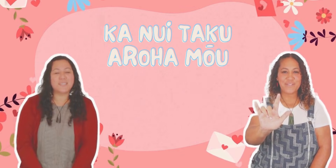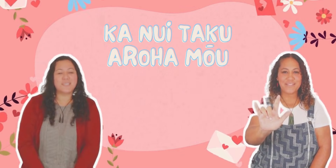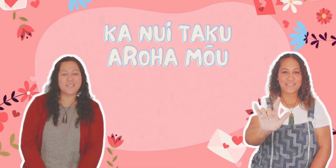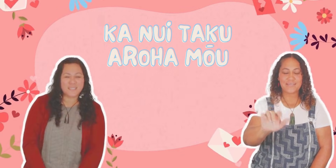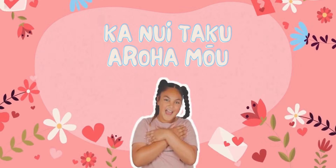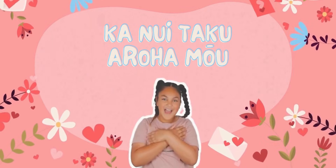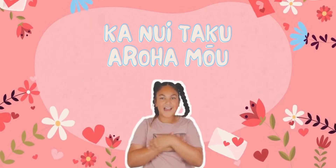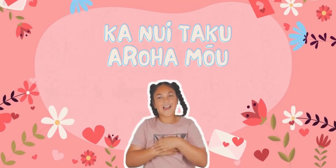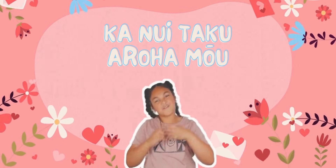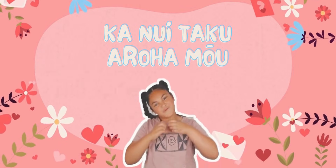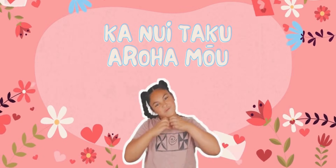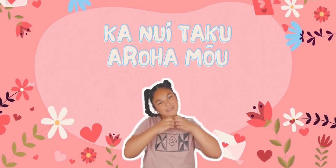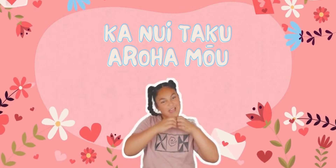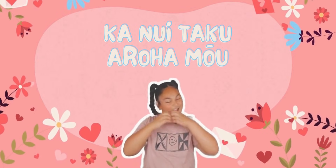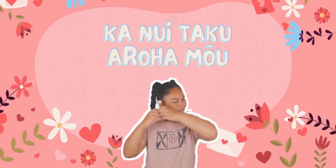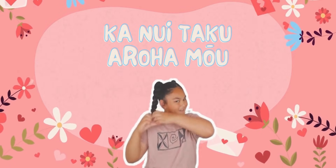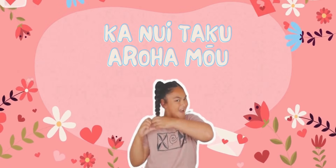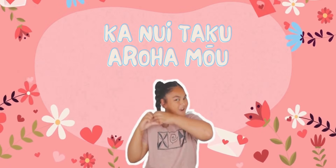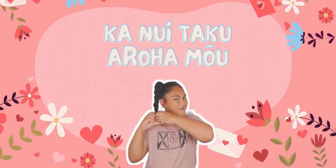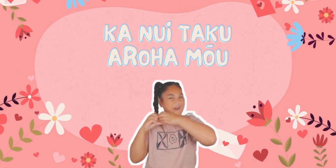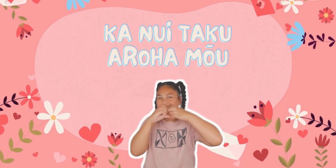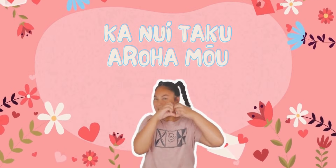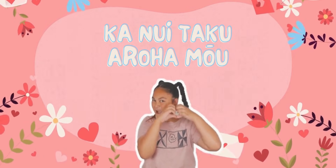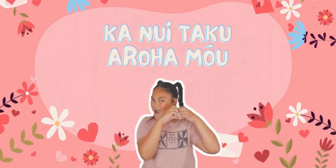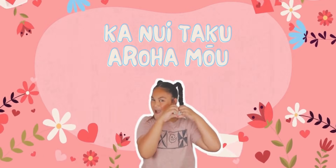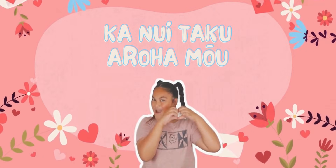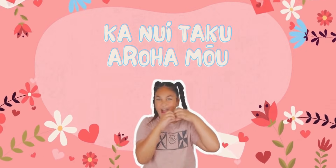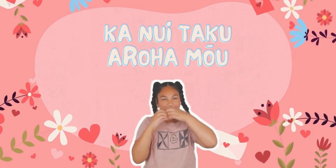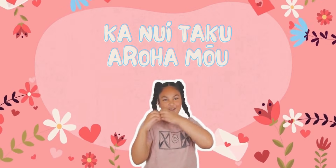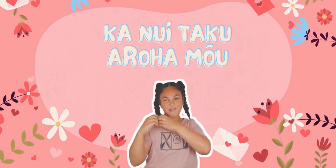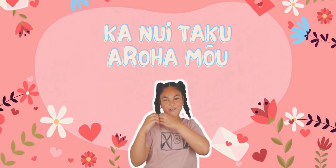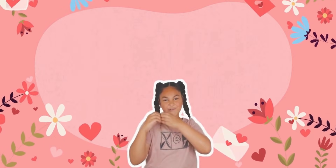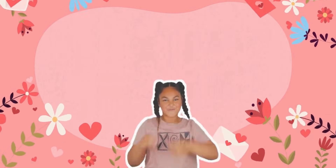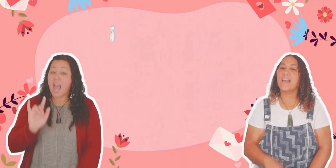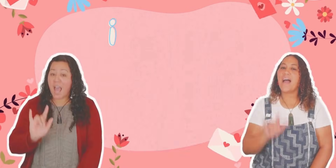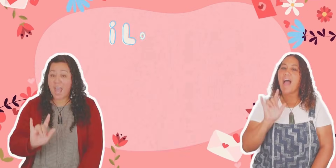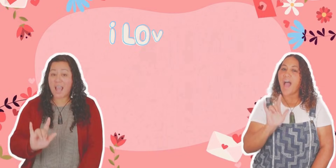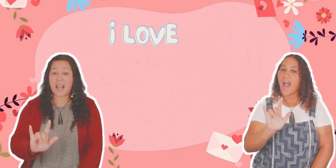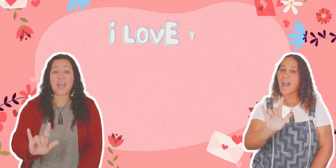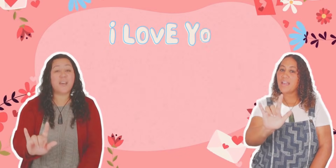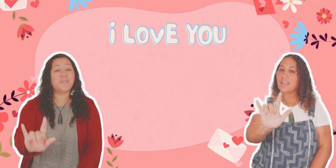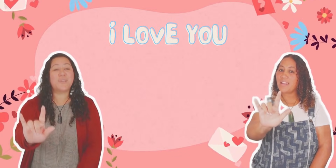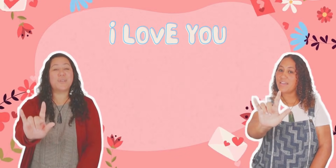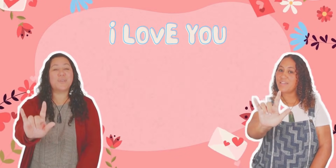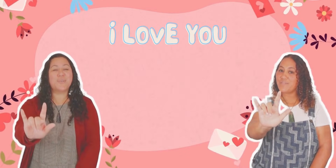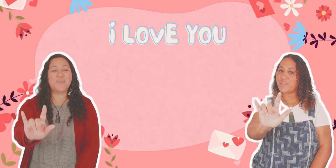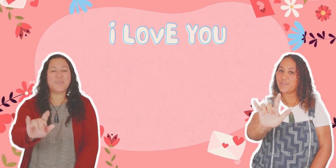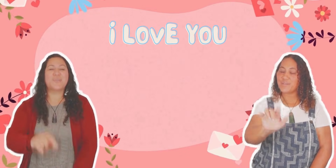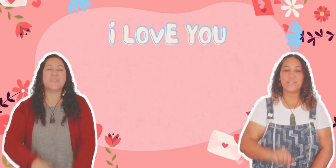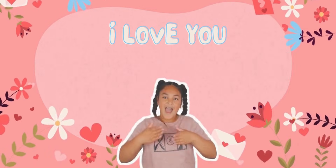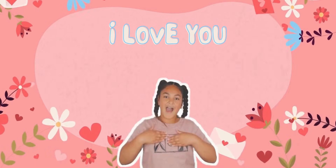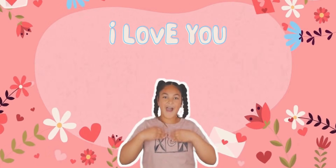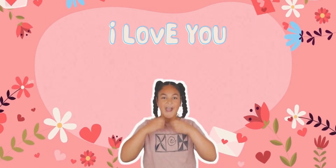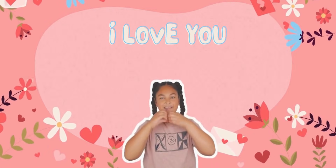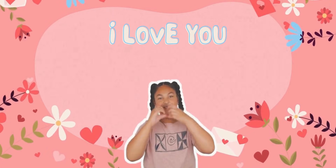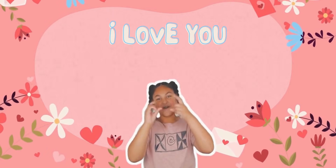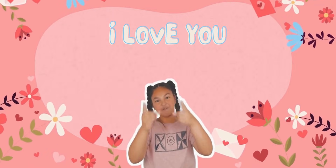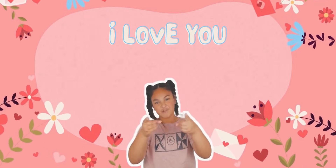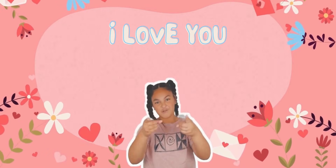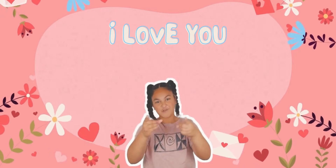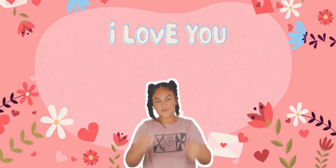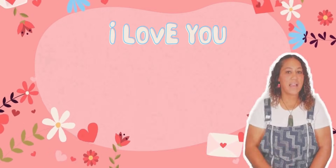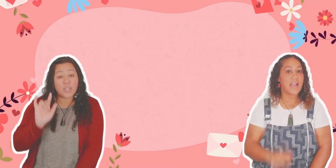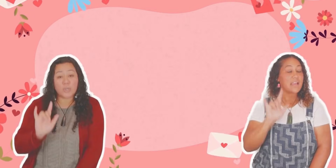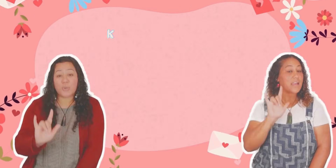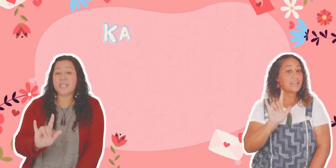mo. Ka nui taku aroha mo. I love you. I